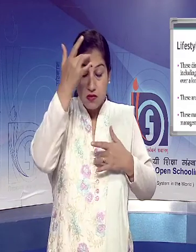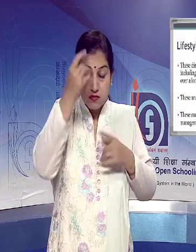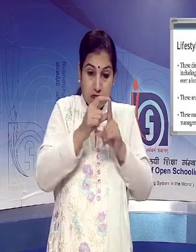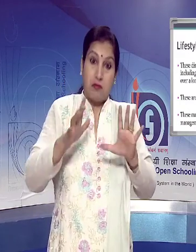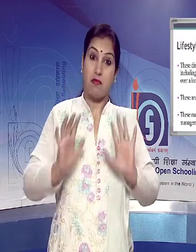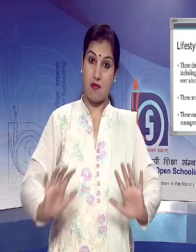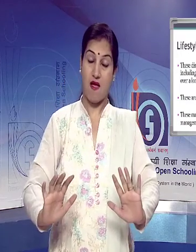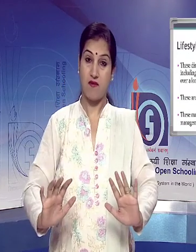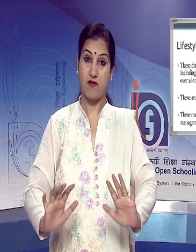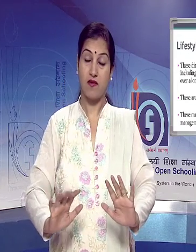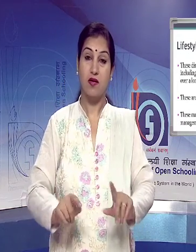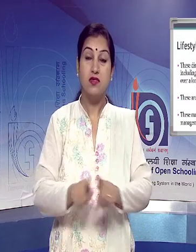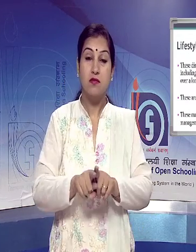to poor immunity.